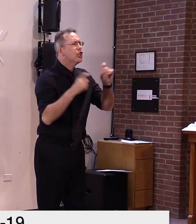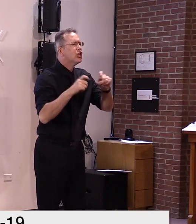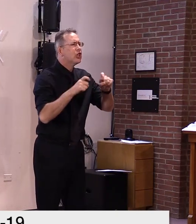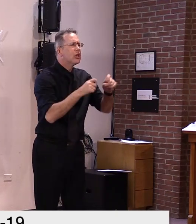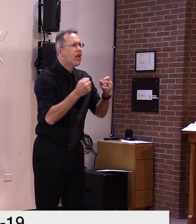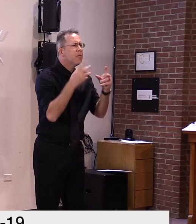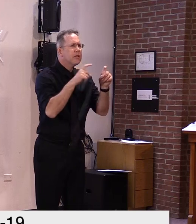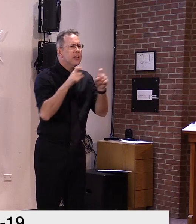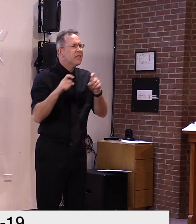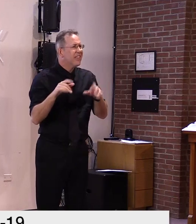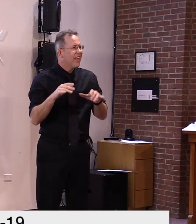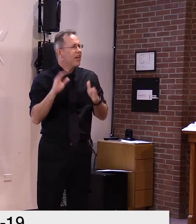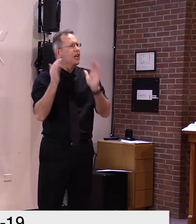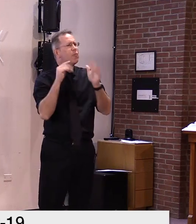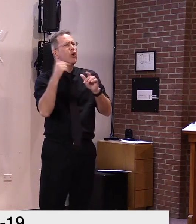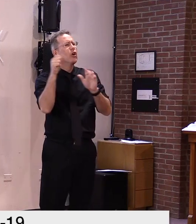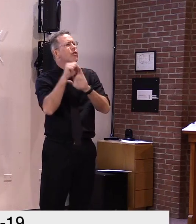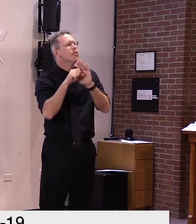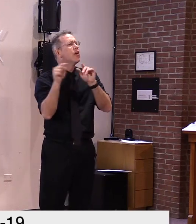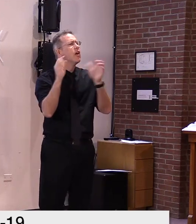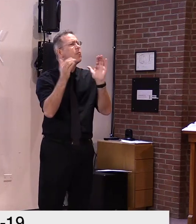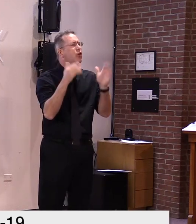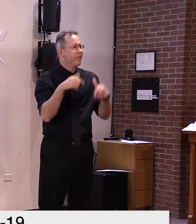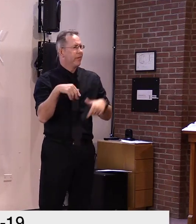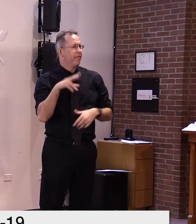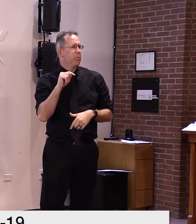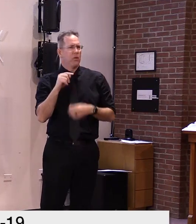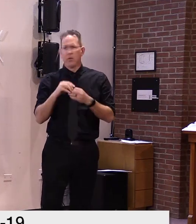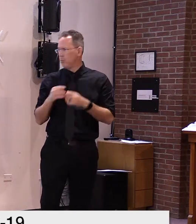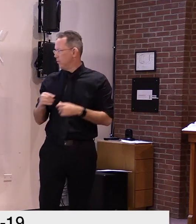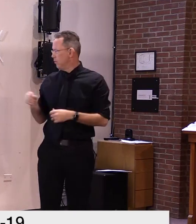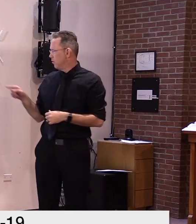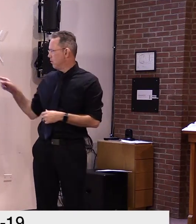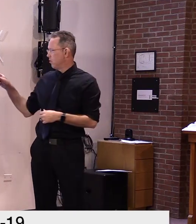country. This is from the beginning of the pandemic, and this is based on